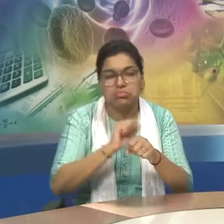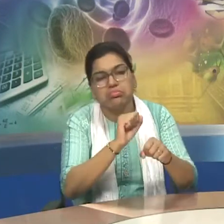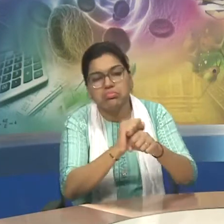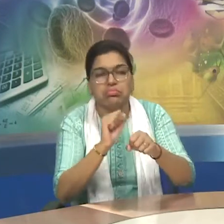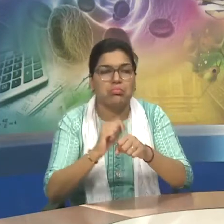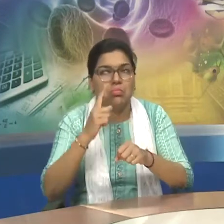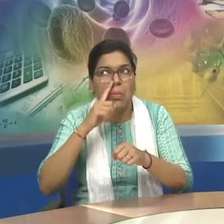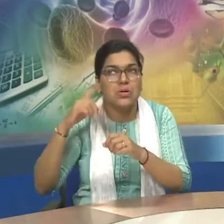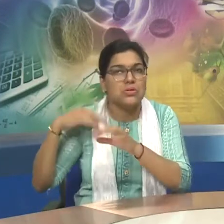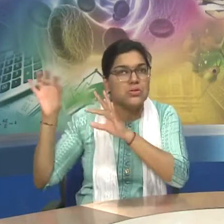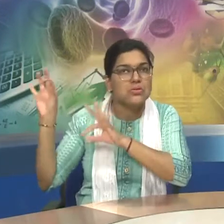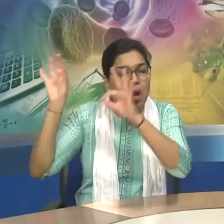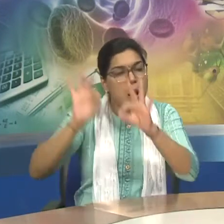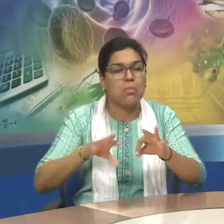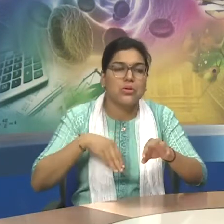because